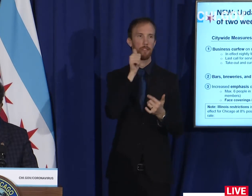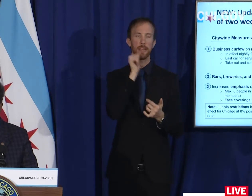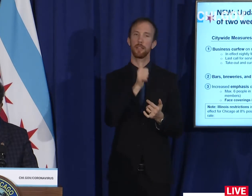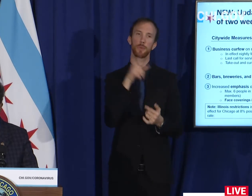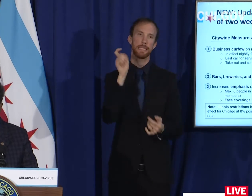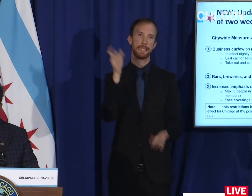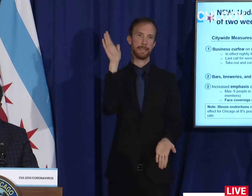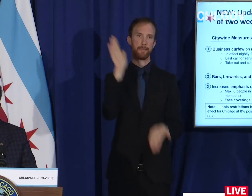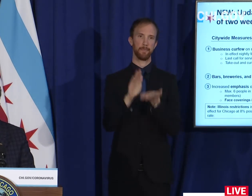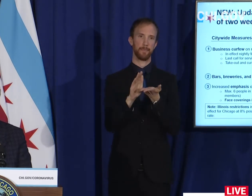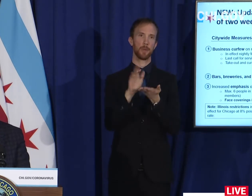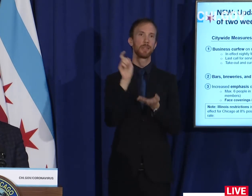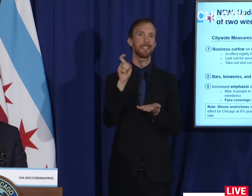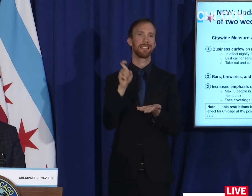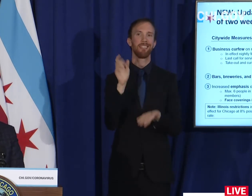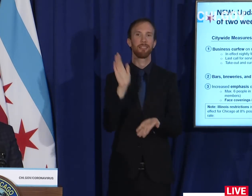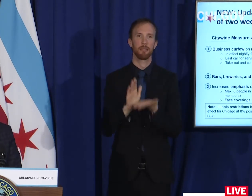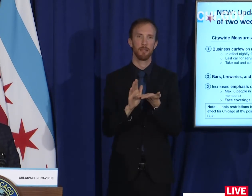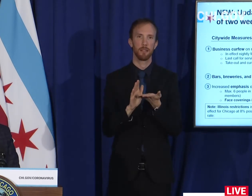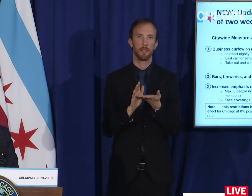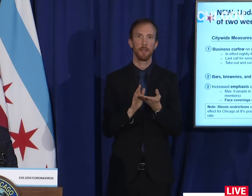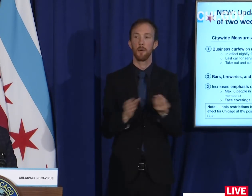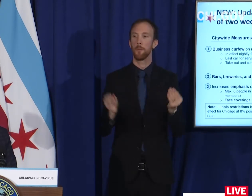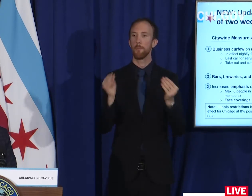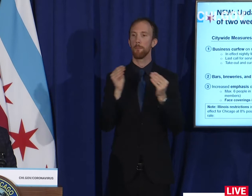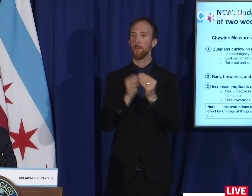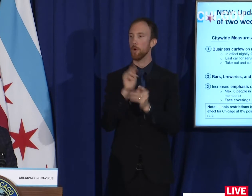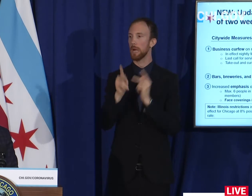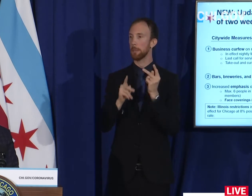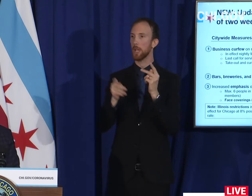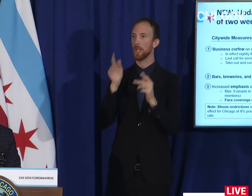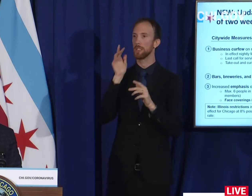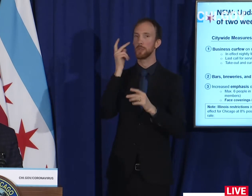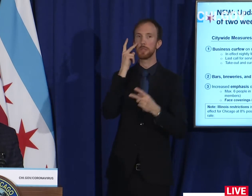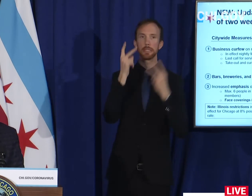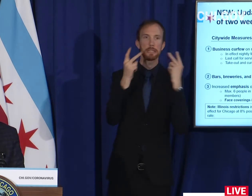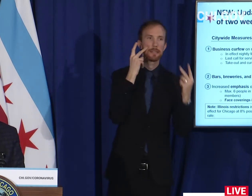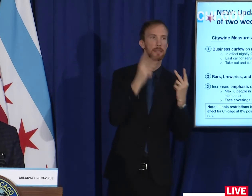gather, the chance this disease spread increases exponentially.